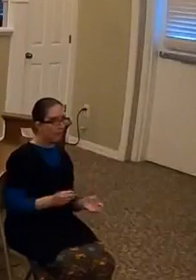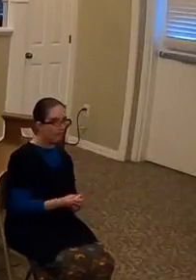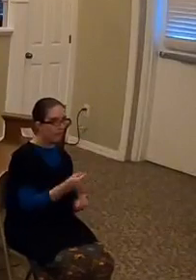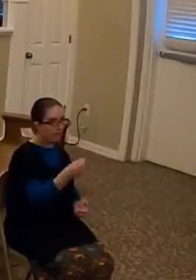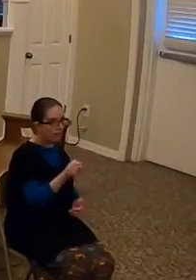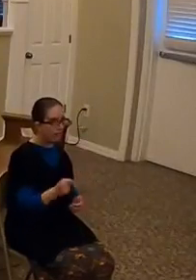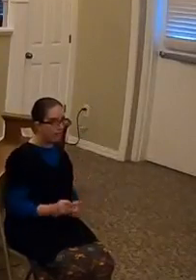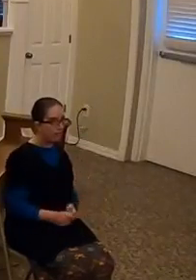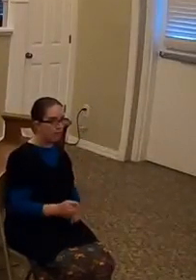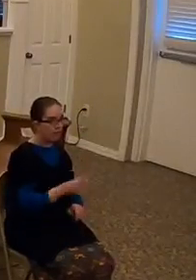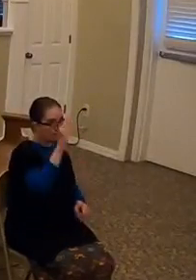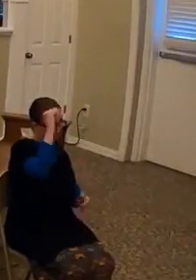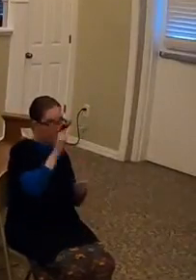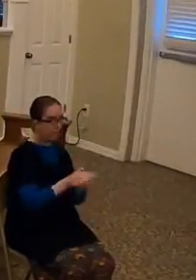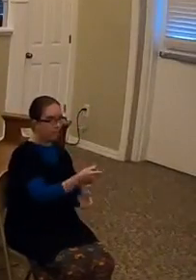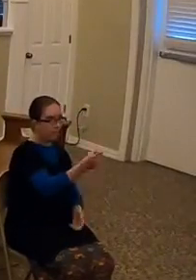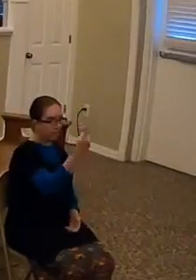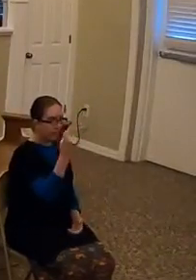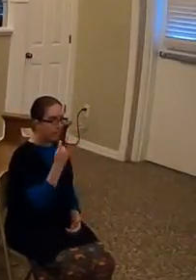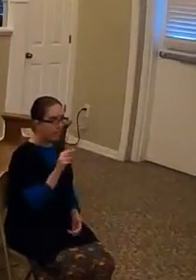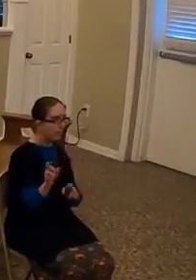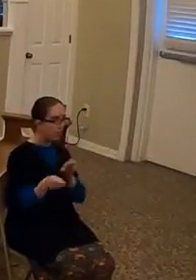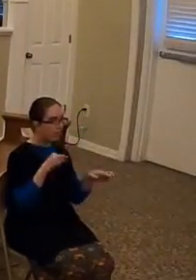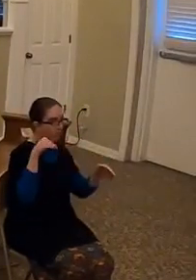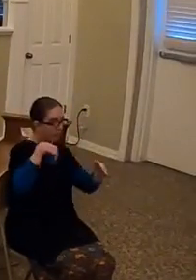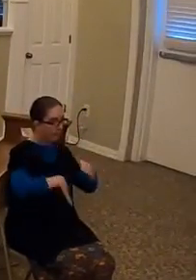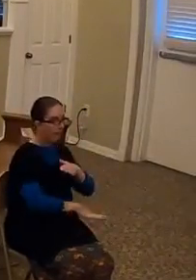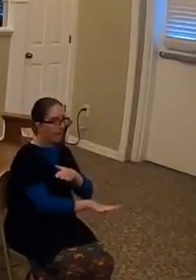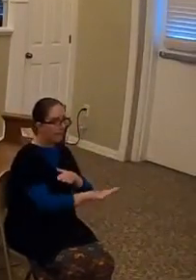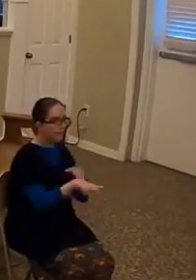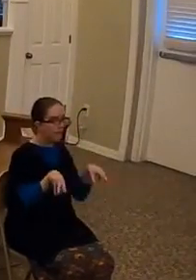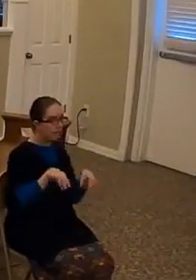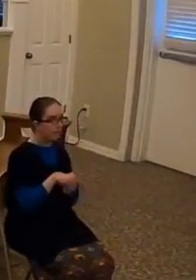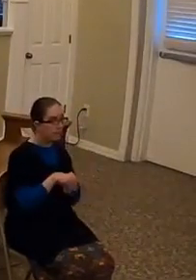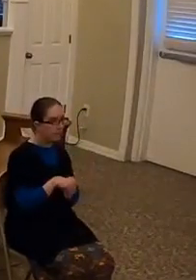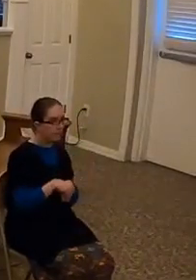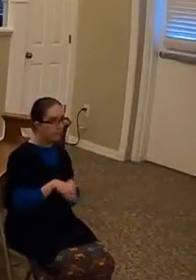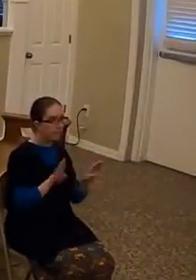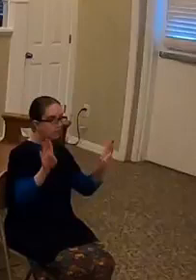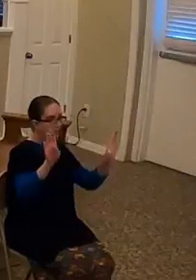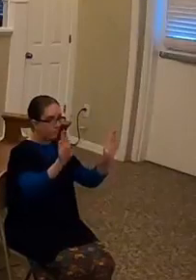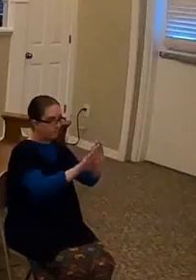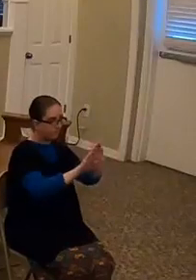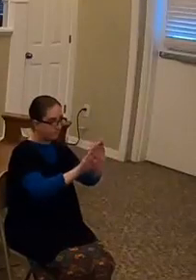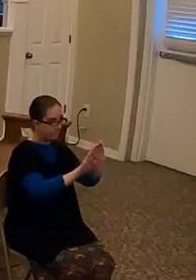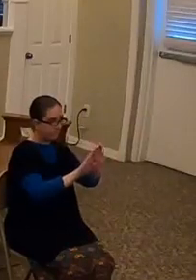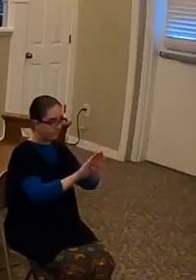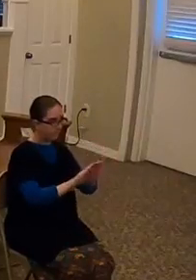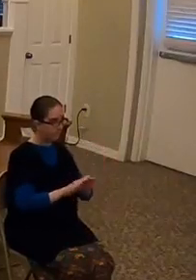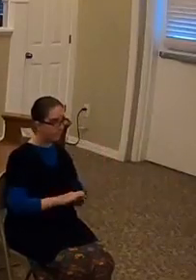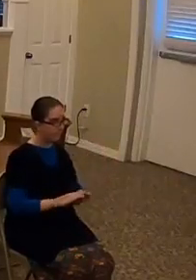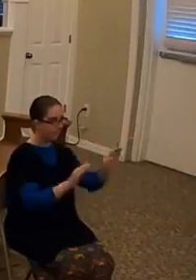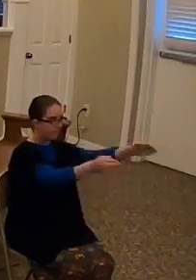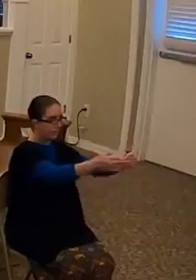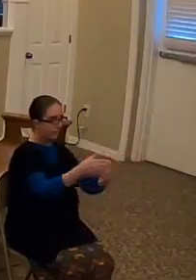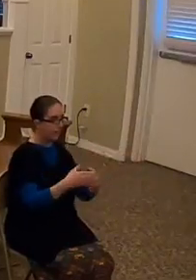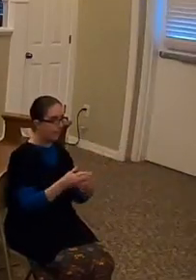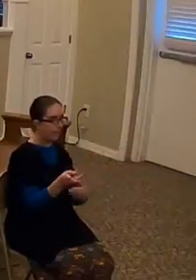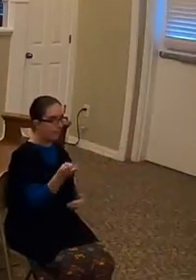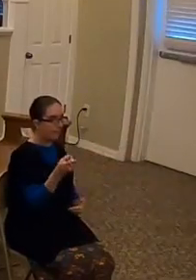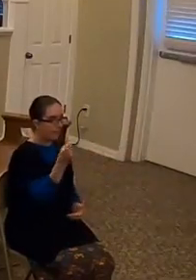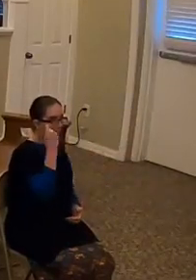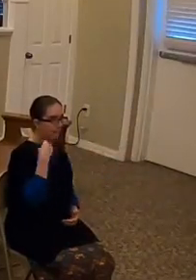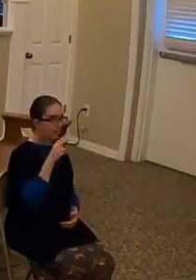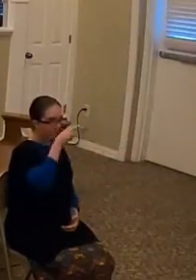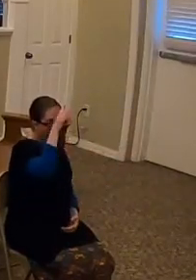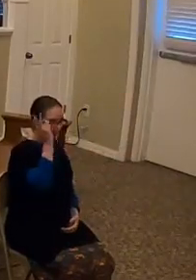buy, the bridegroom came, and they that were ready went in with him to the marriage, and the door was shut. Afterward came also